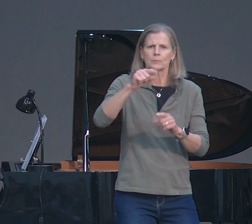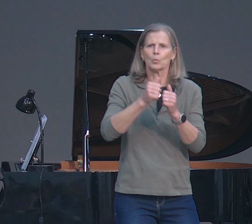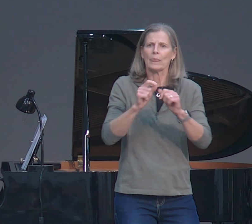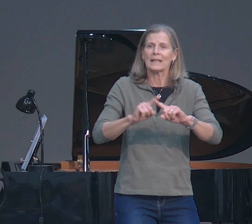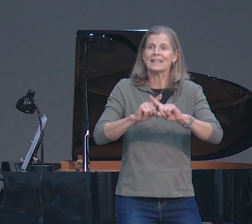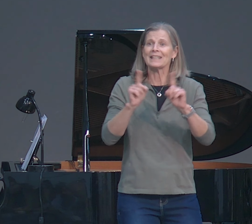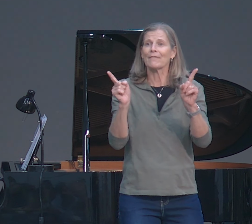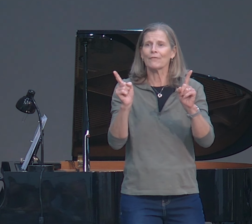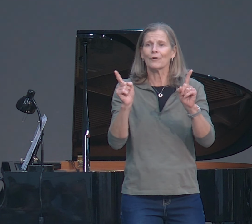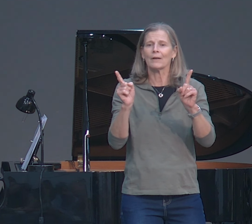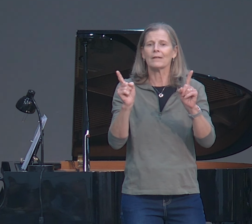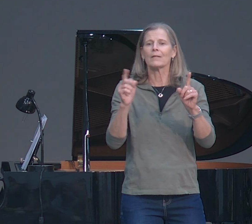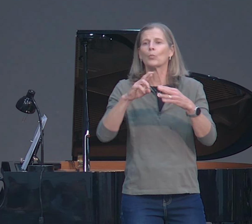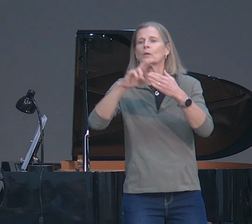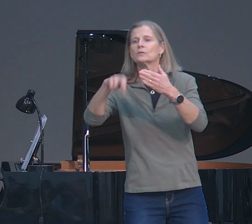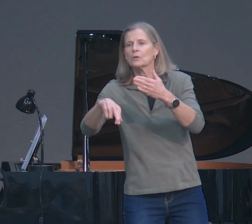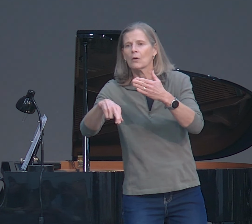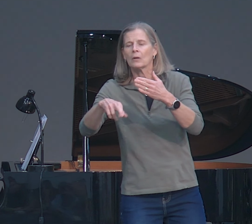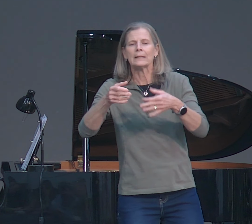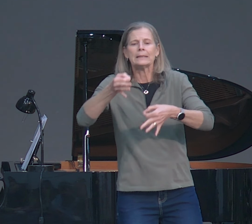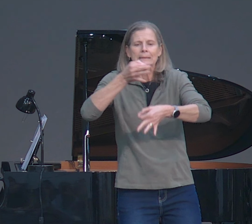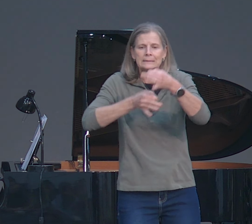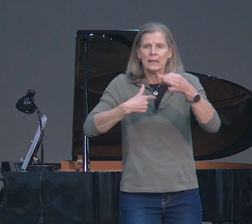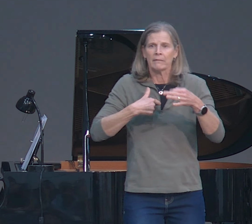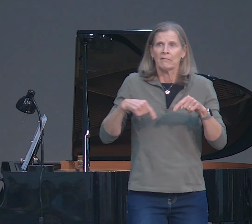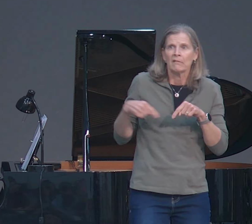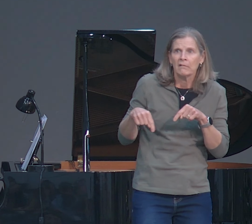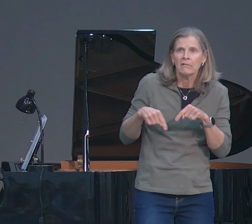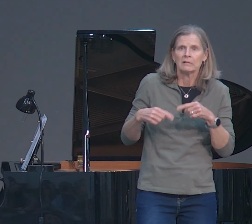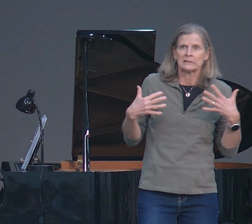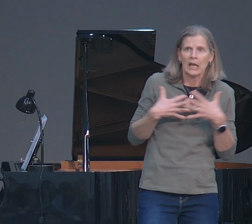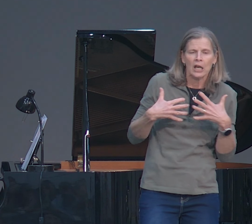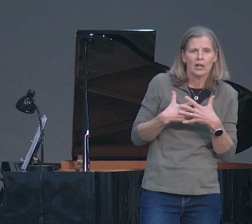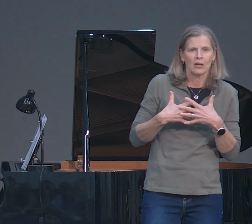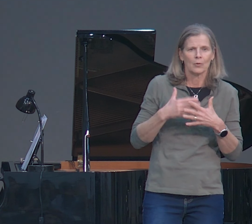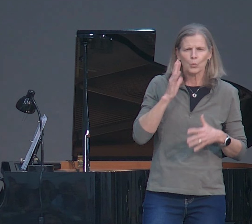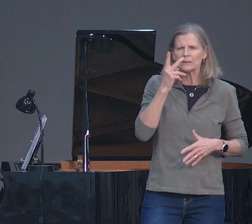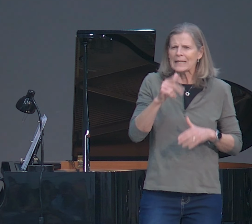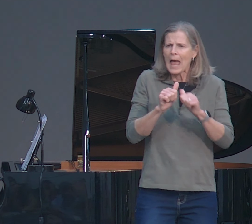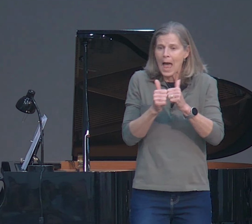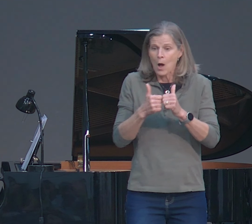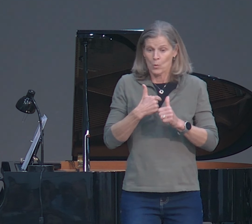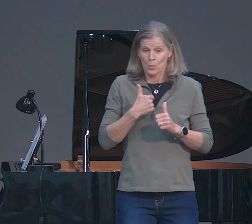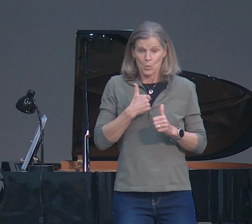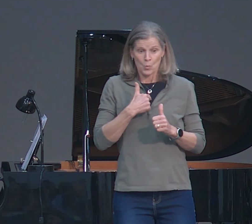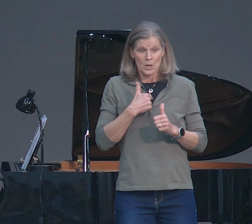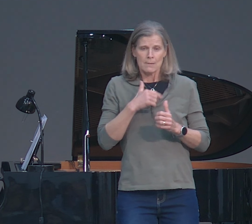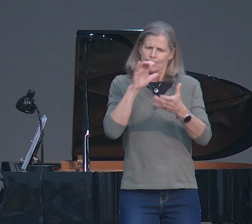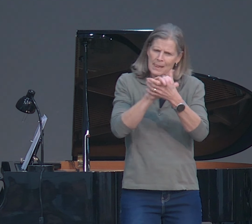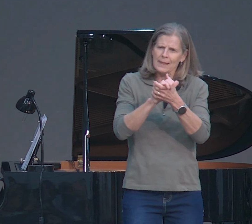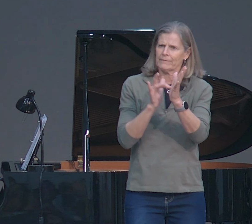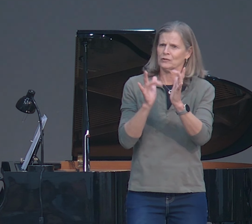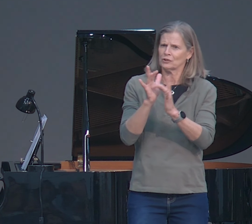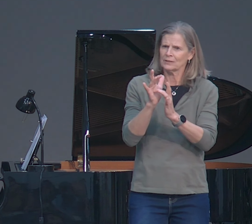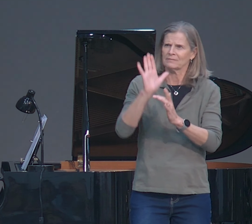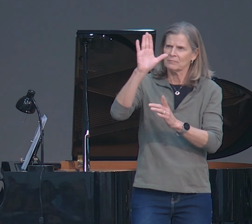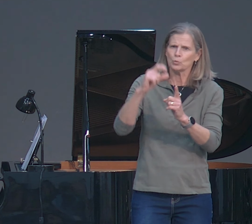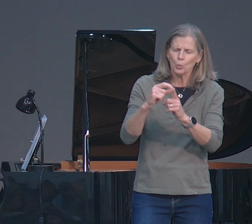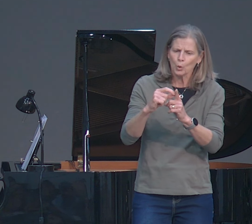outcome than fear and trembling. And we're going to see how, if we take Jesus at his word, we're